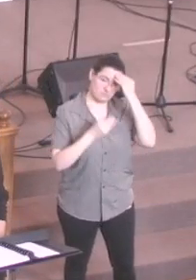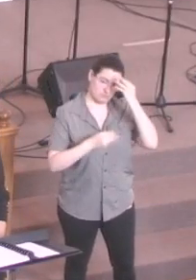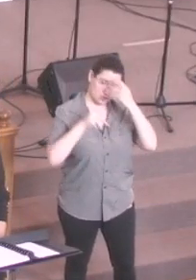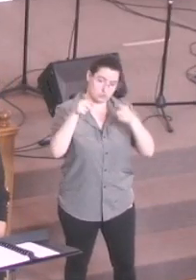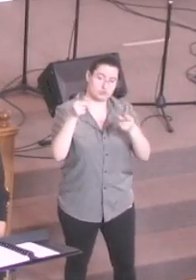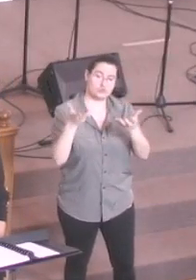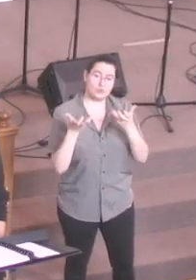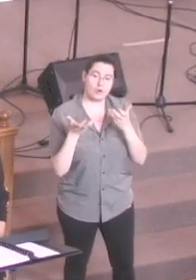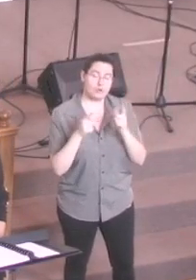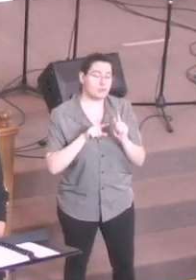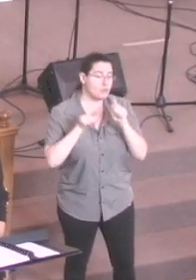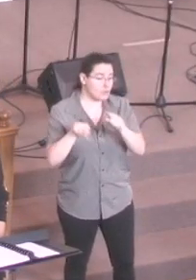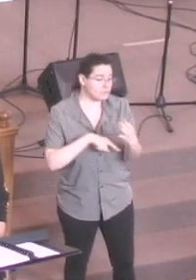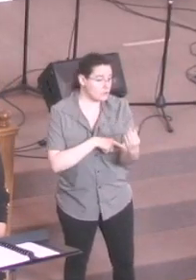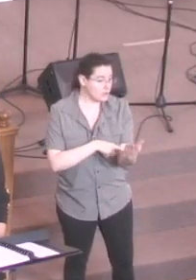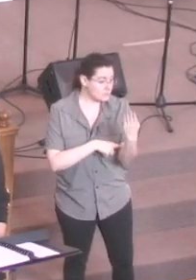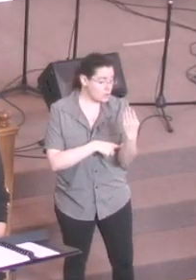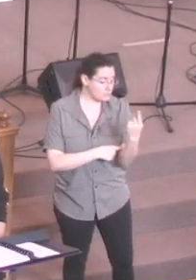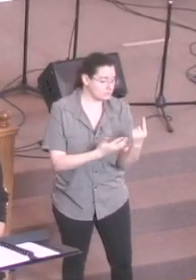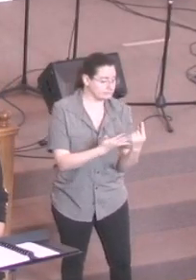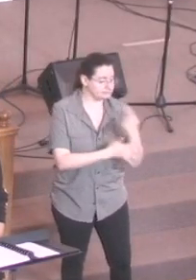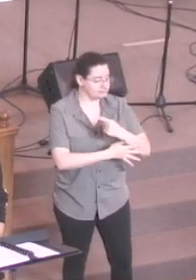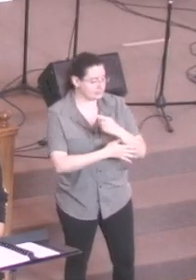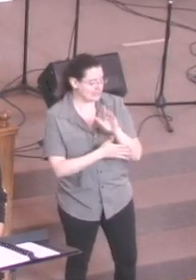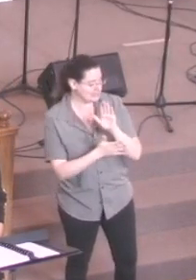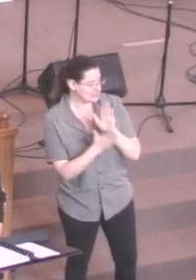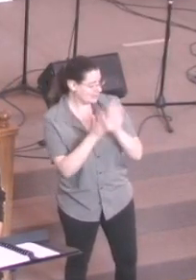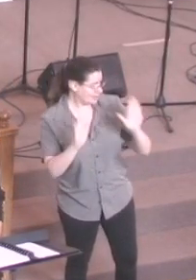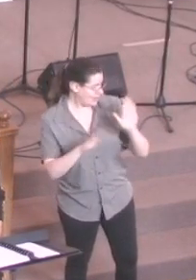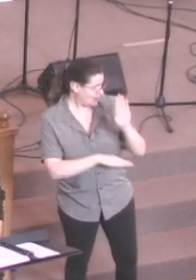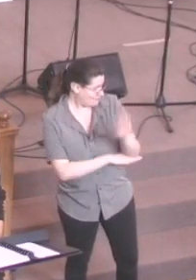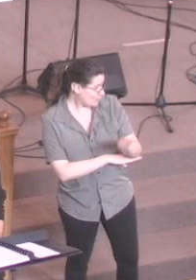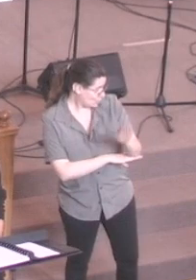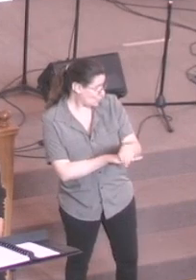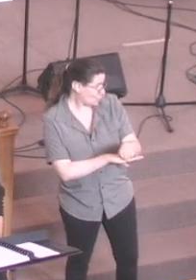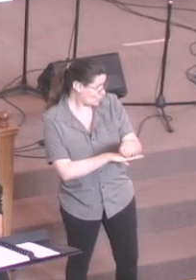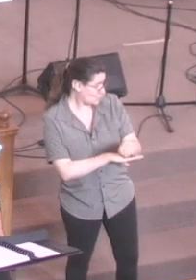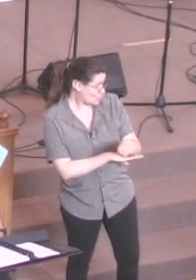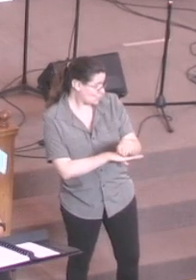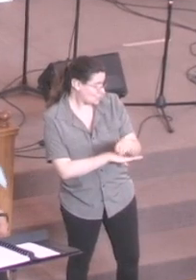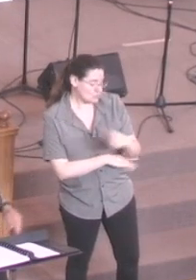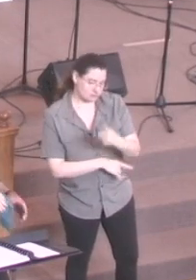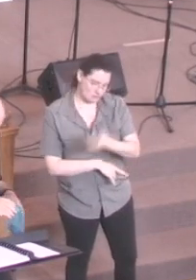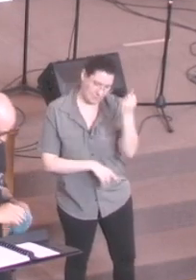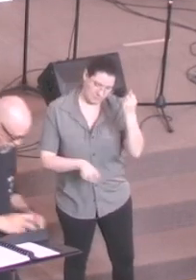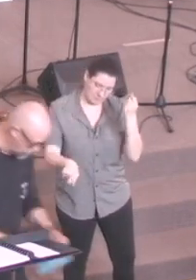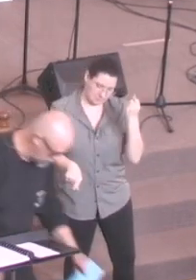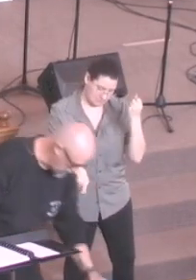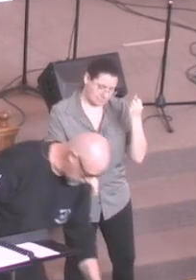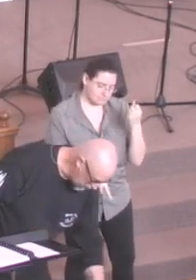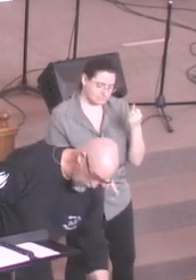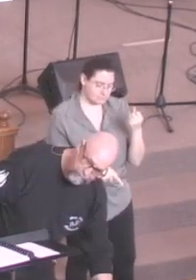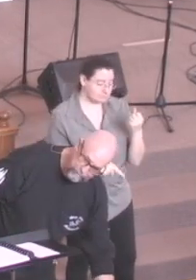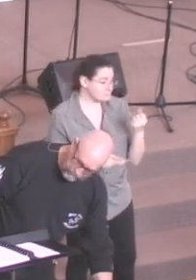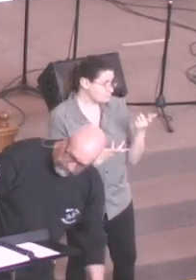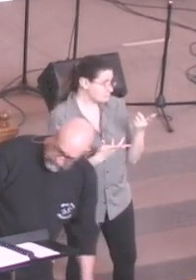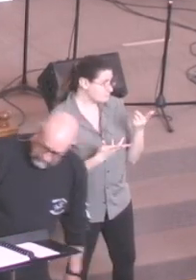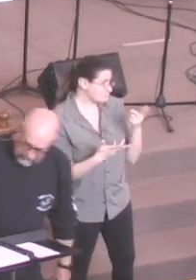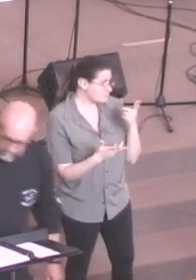go Friday morning through Sunday late afternoon, come grab one of these and get hooked up with that,